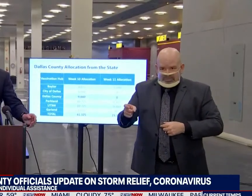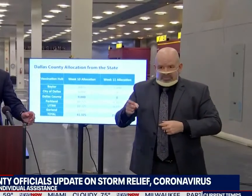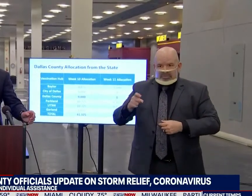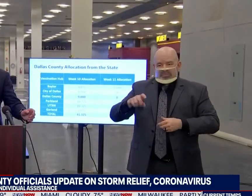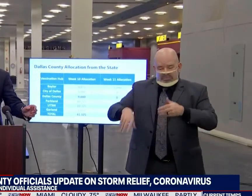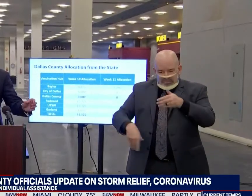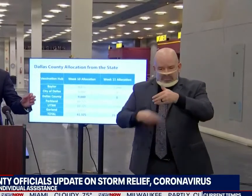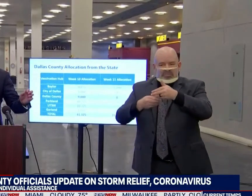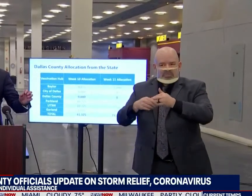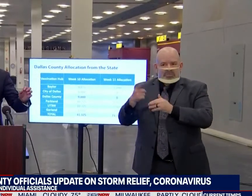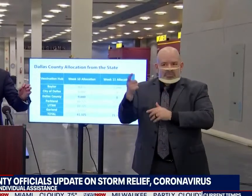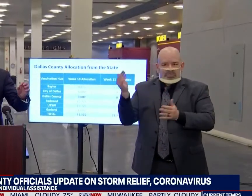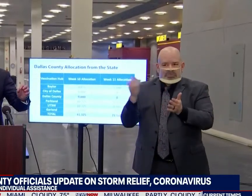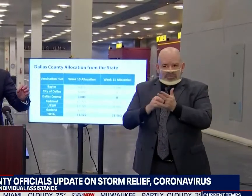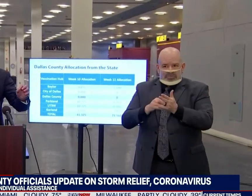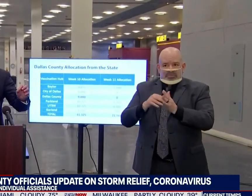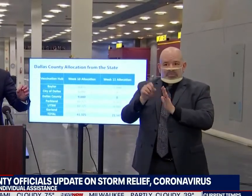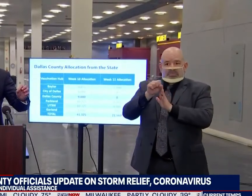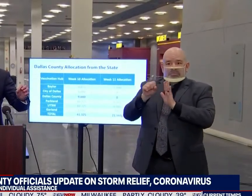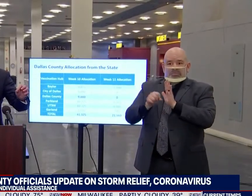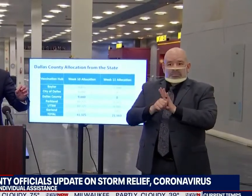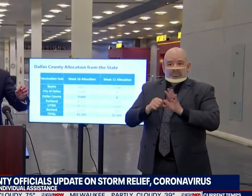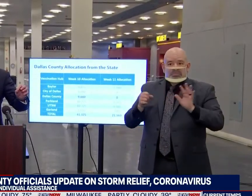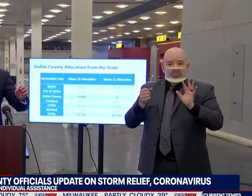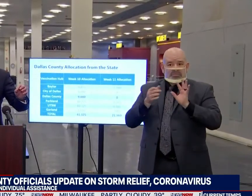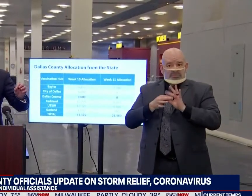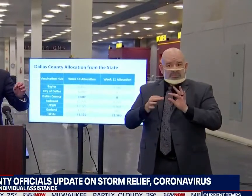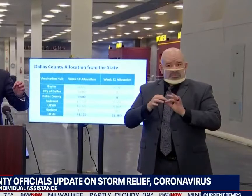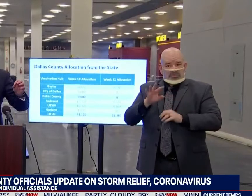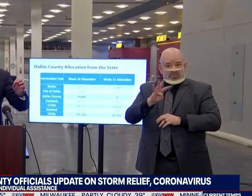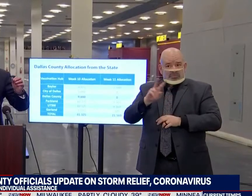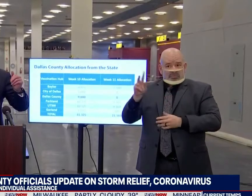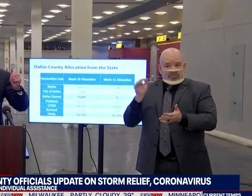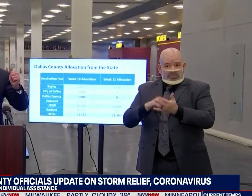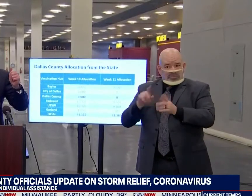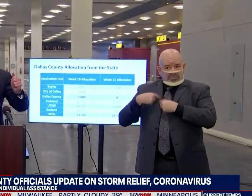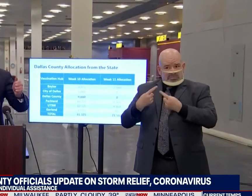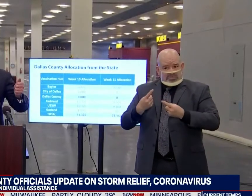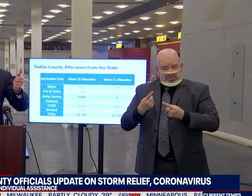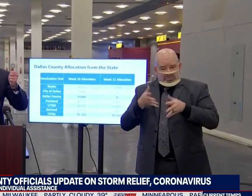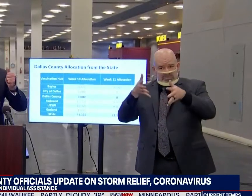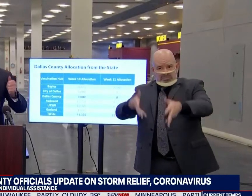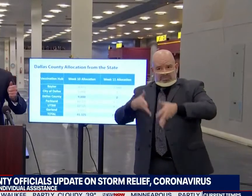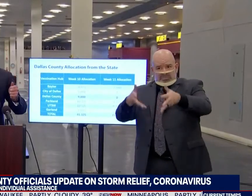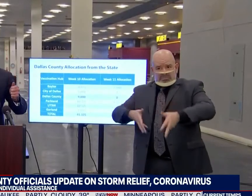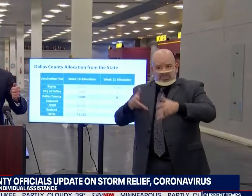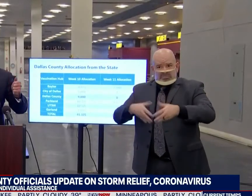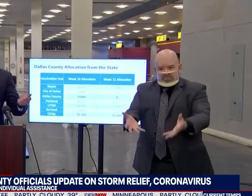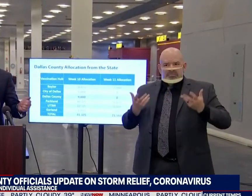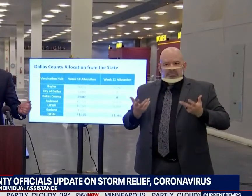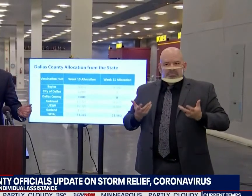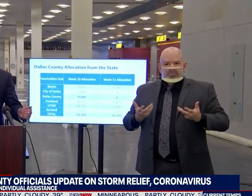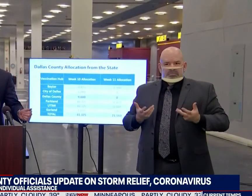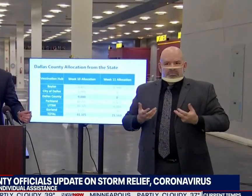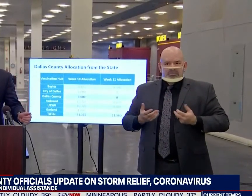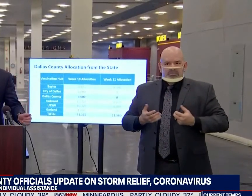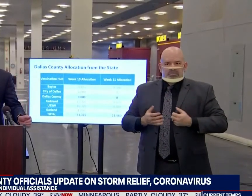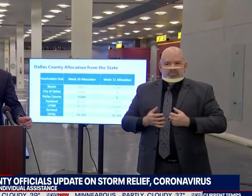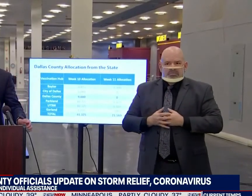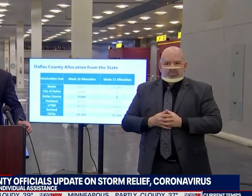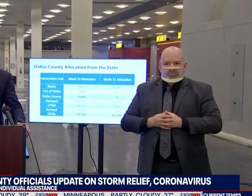state pulled 42,000 vaccine aotments um from Dallas and Taran County hospitals